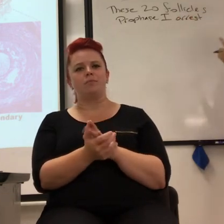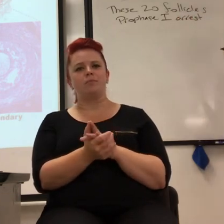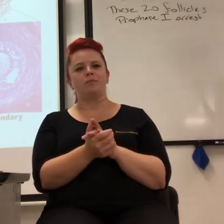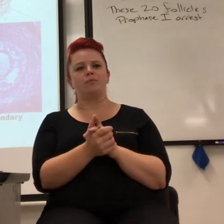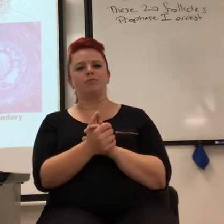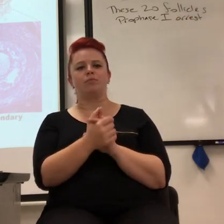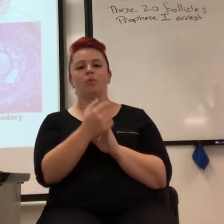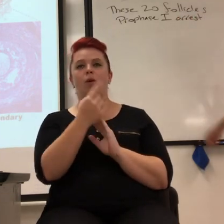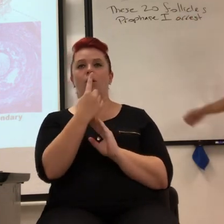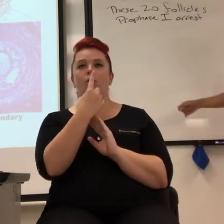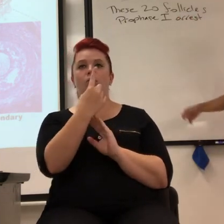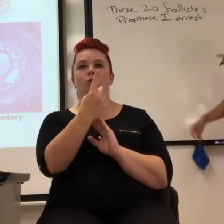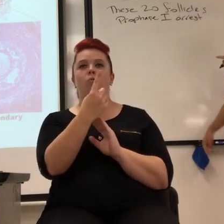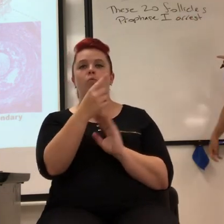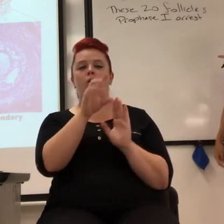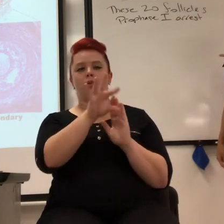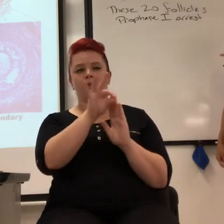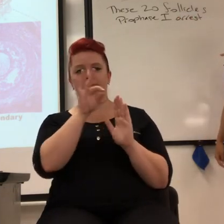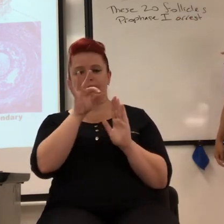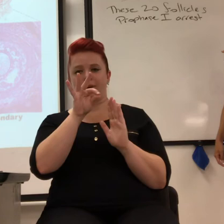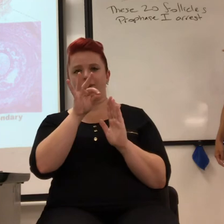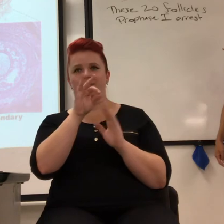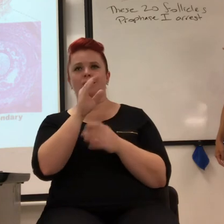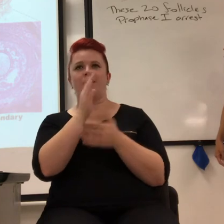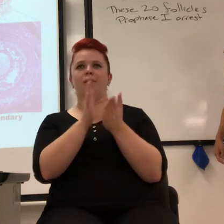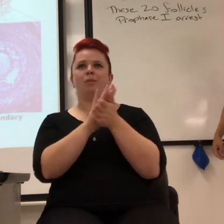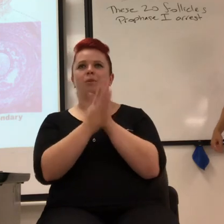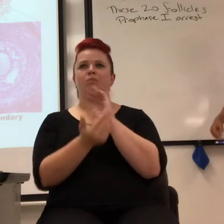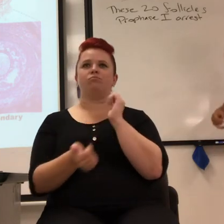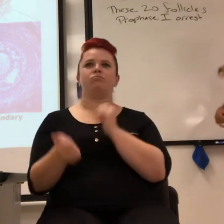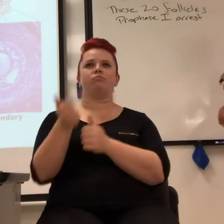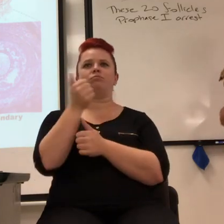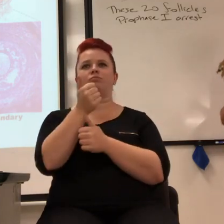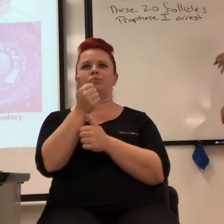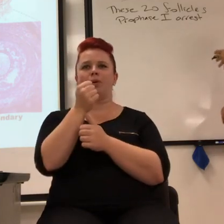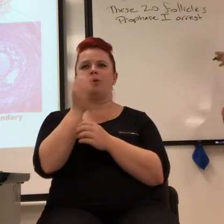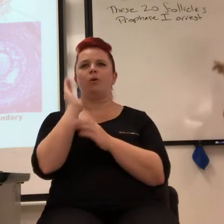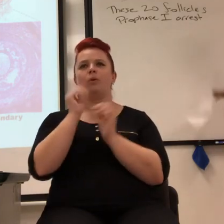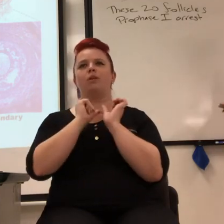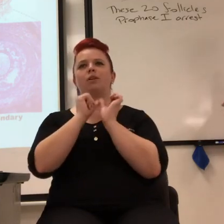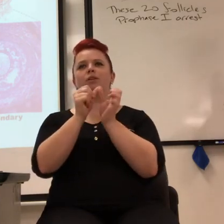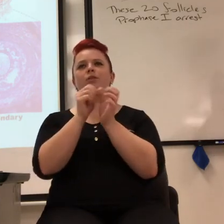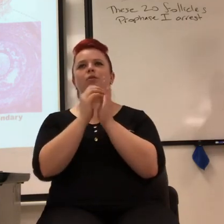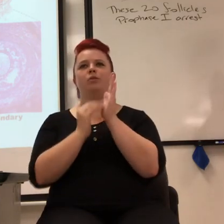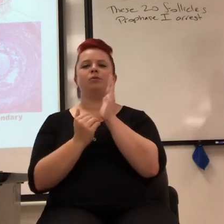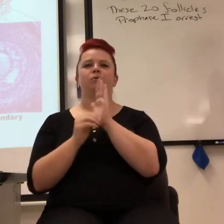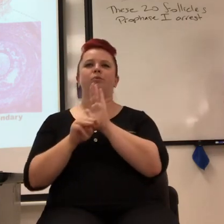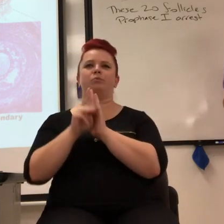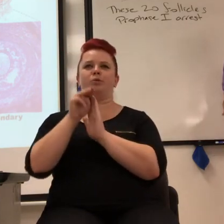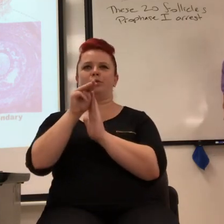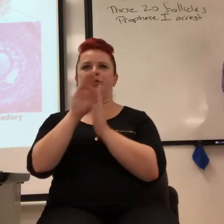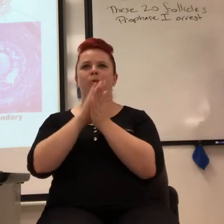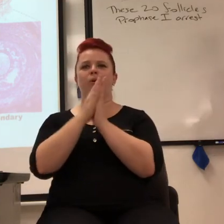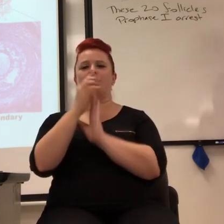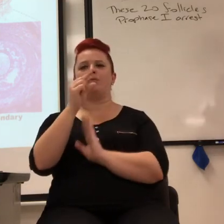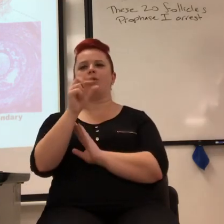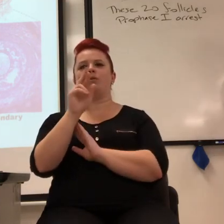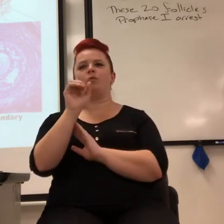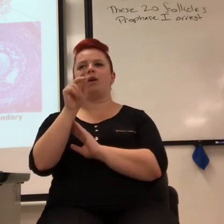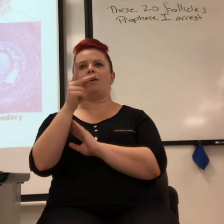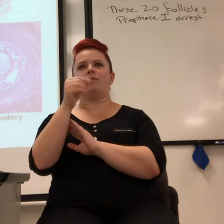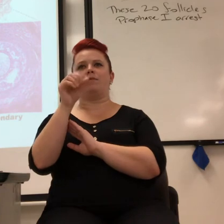The one that achieves dominance will go on to become a graafian follicle. That one